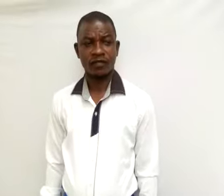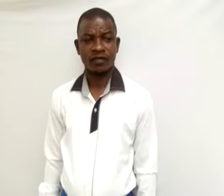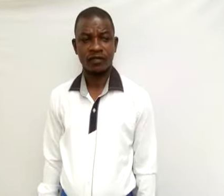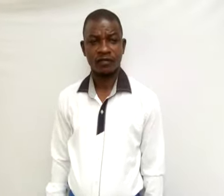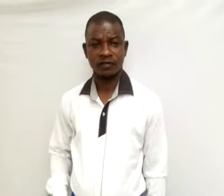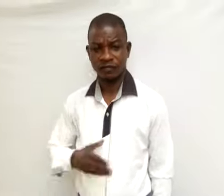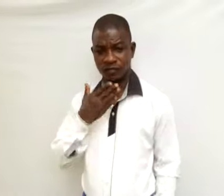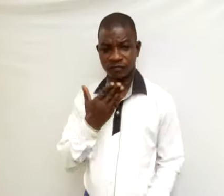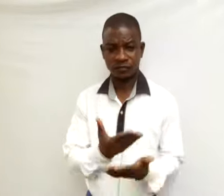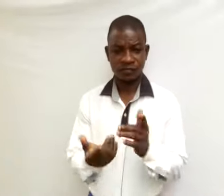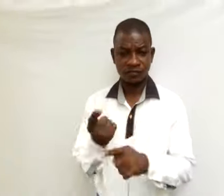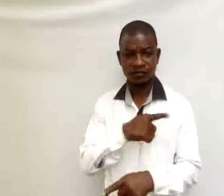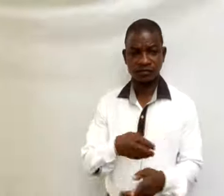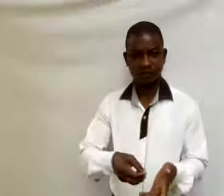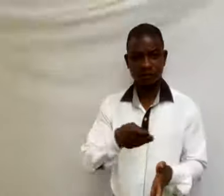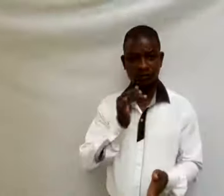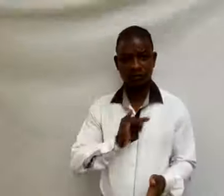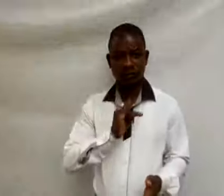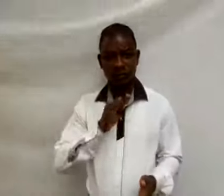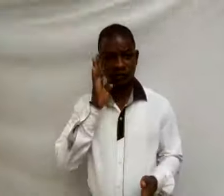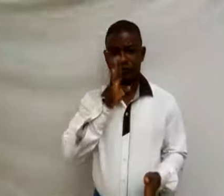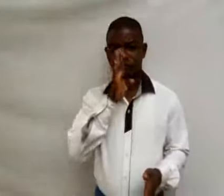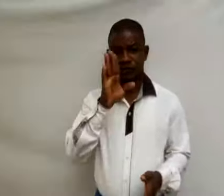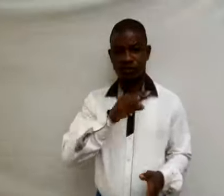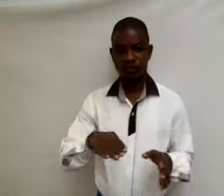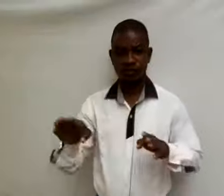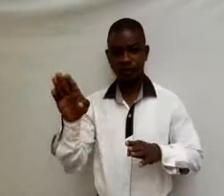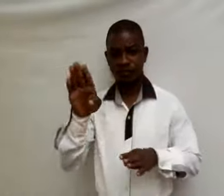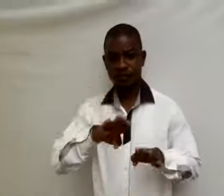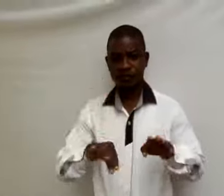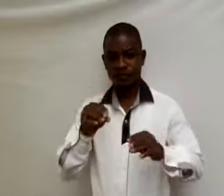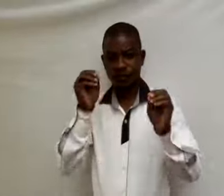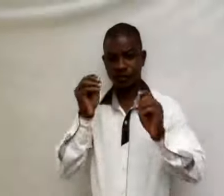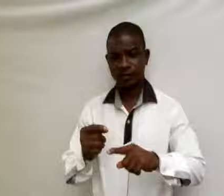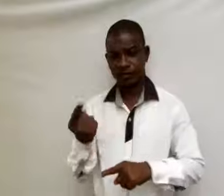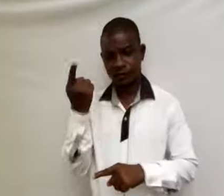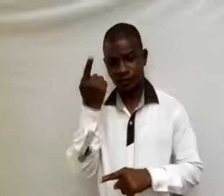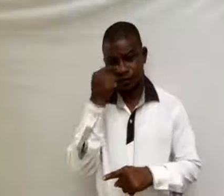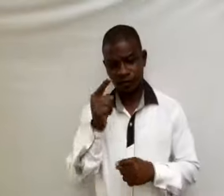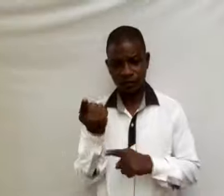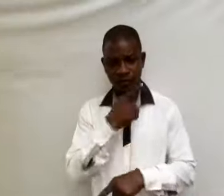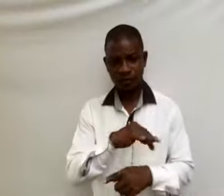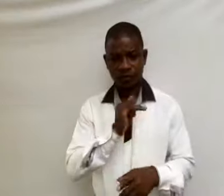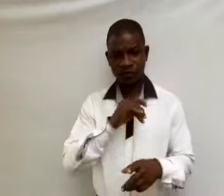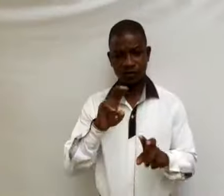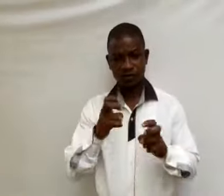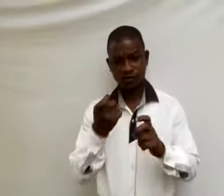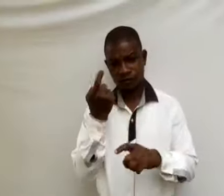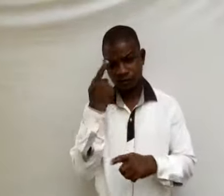day, students. I'll be your biology teacher for today, and the topic for today's lesson